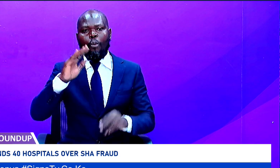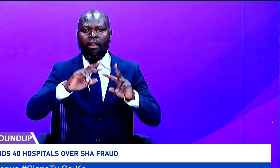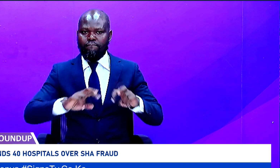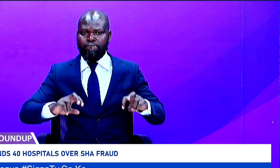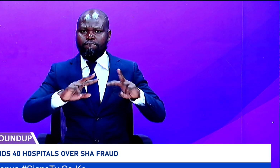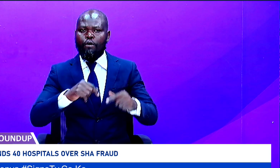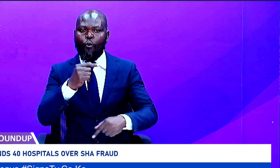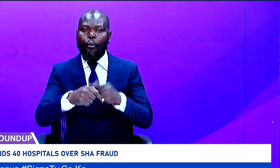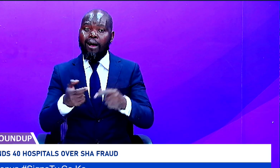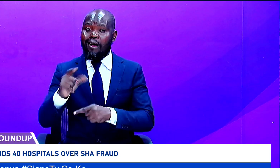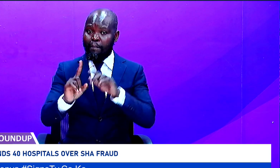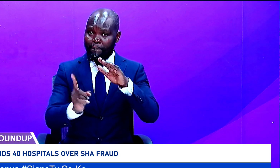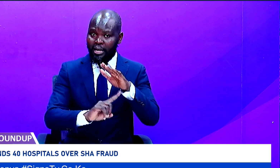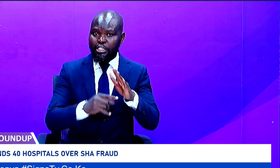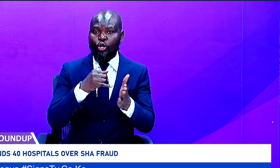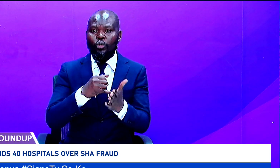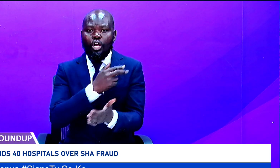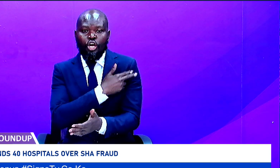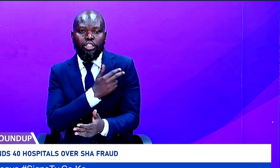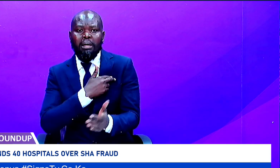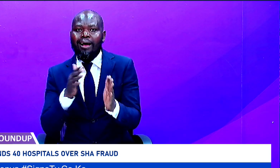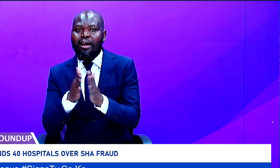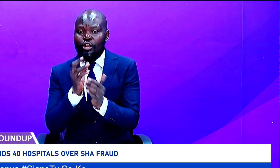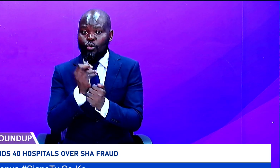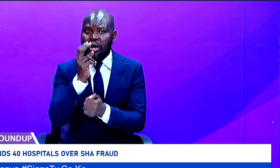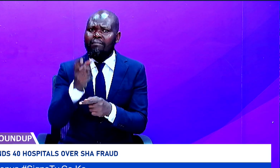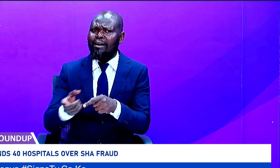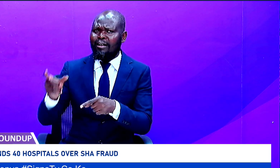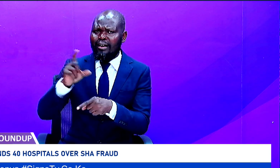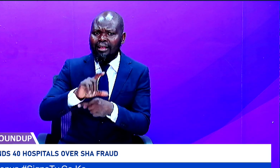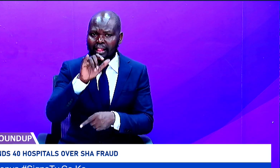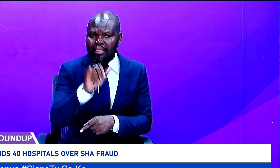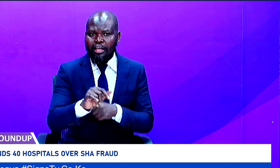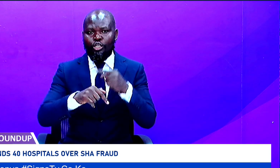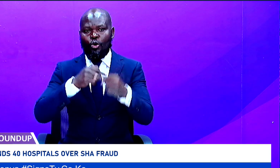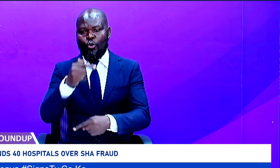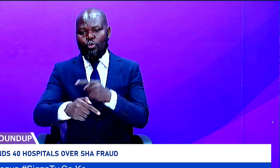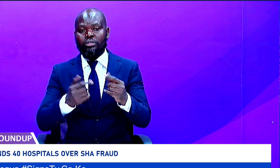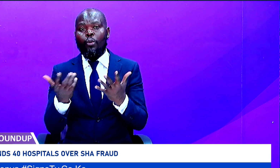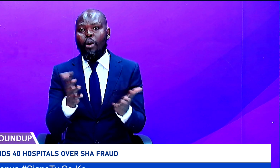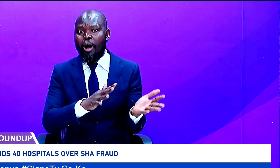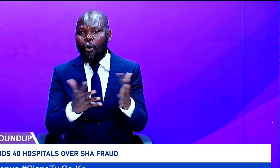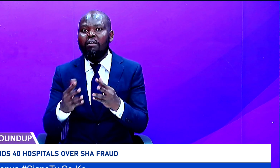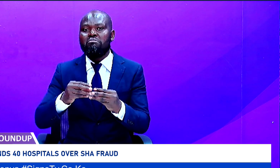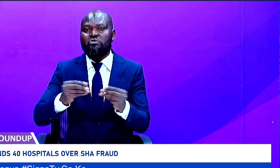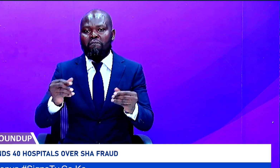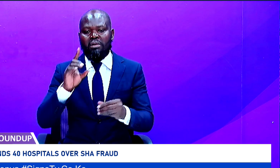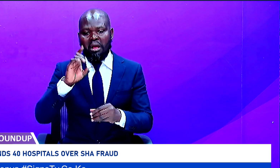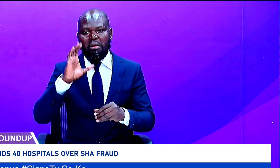the hospitals to 12 implicated health officials to the DCI directly, regulatory